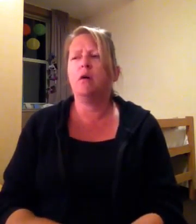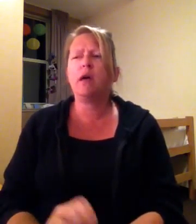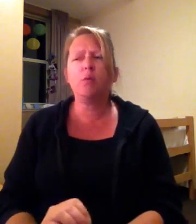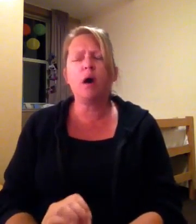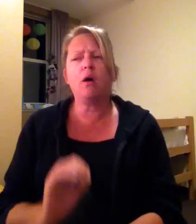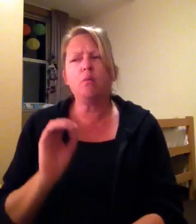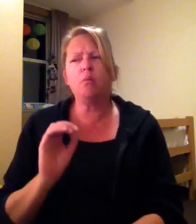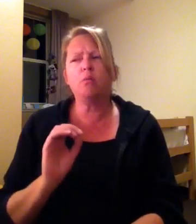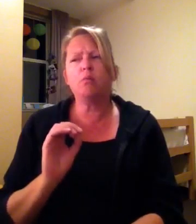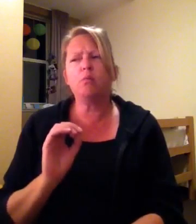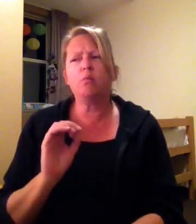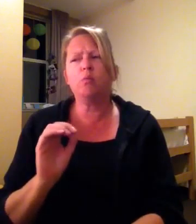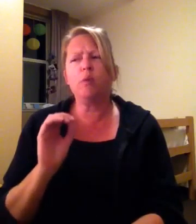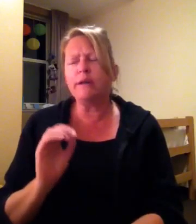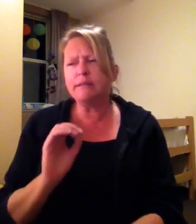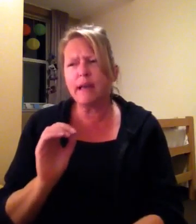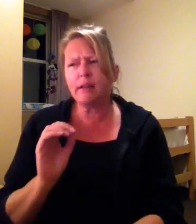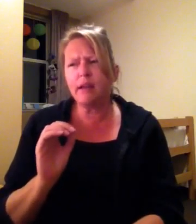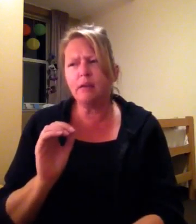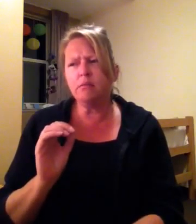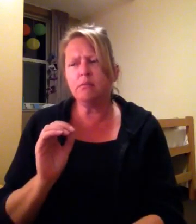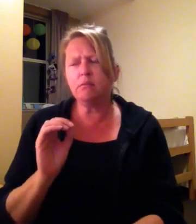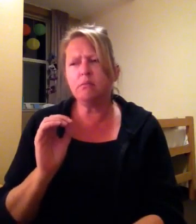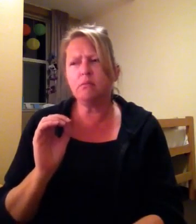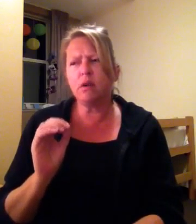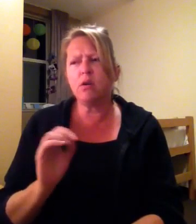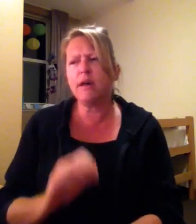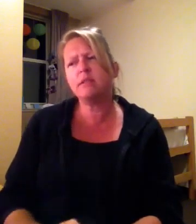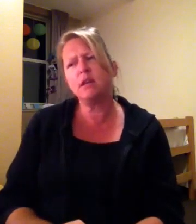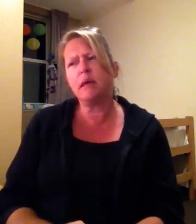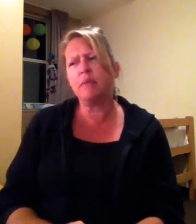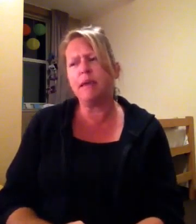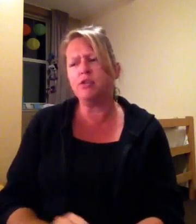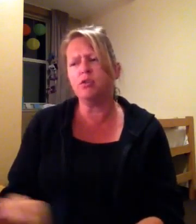Okay, what exactly are you asking about the major?